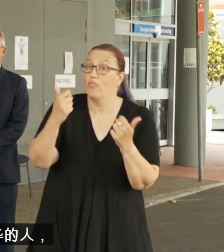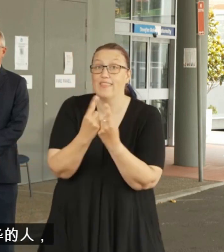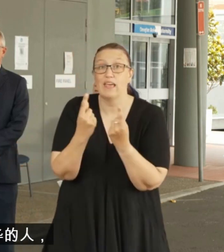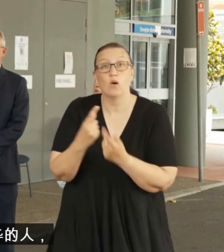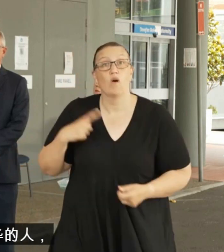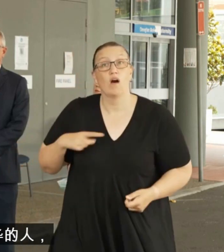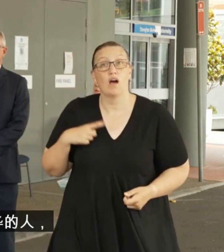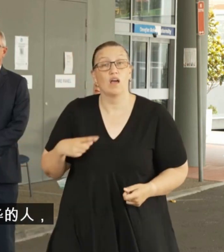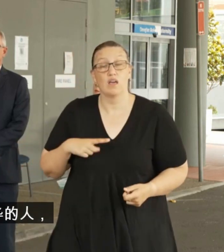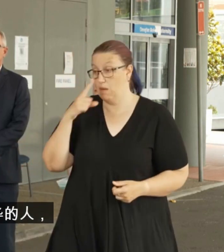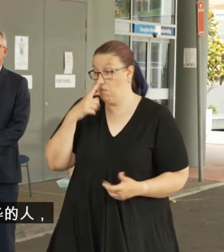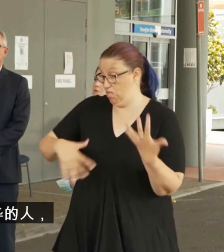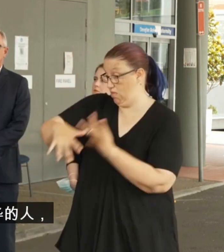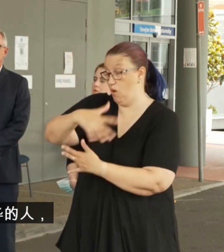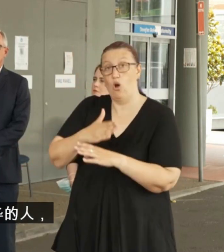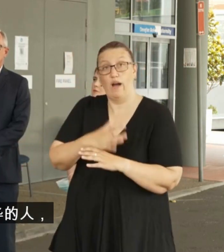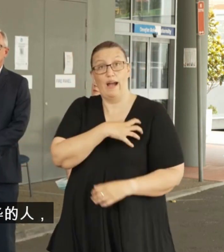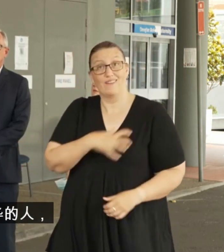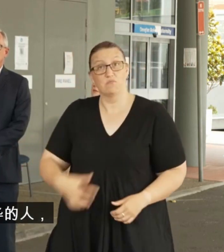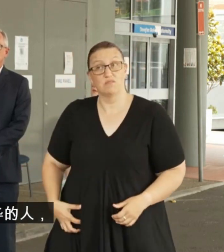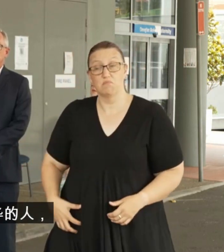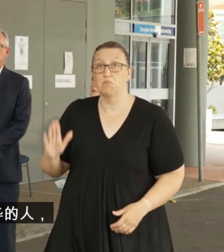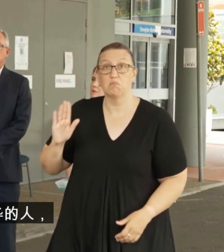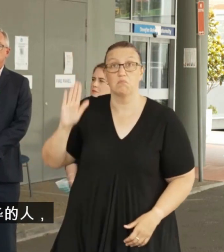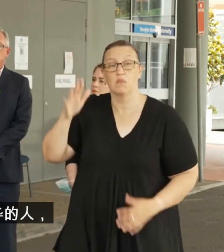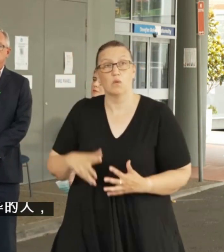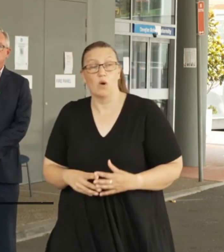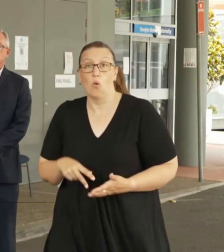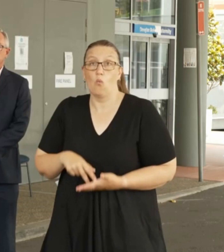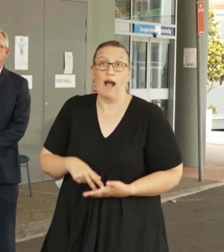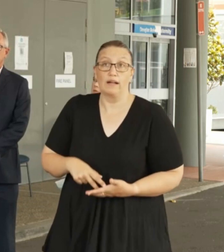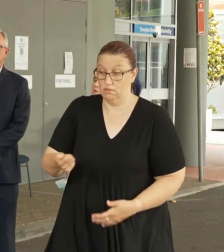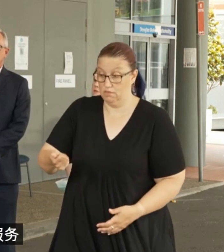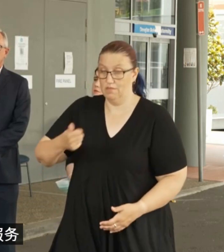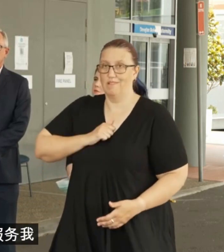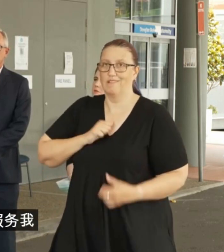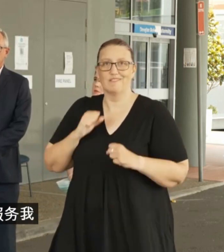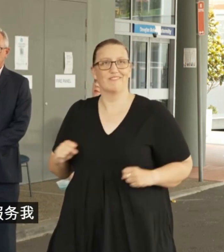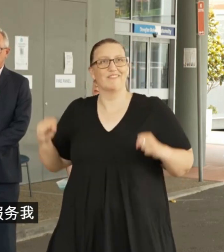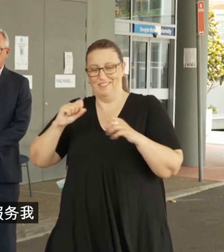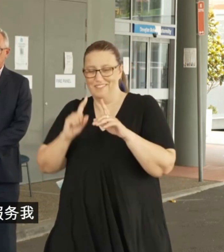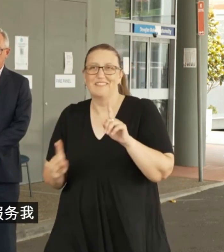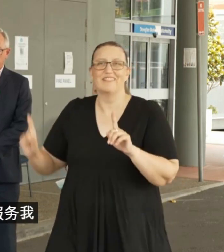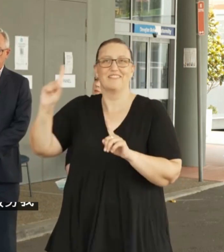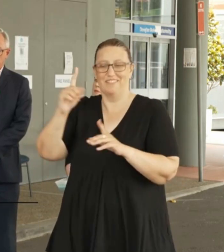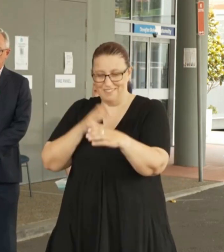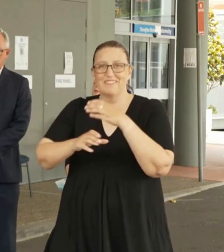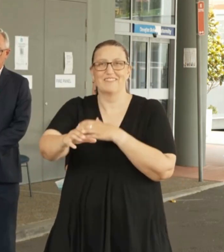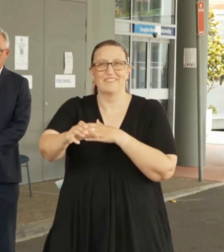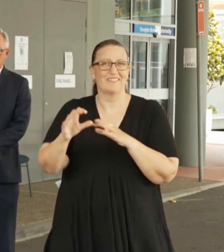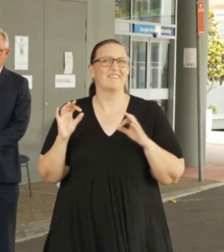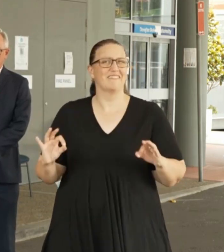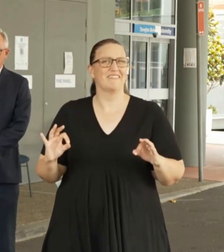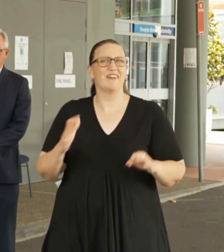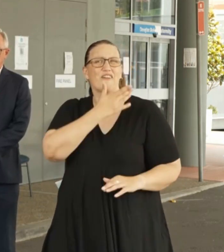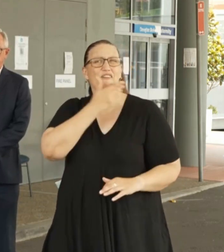been in Parliament who deserve their chance to step up and to serve the people of our state. I've got a great team,